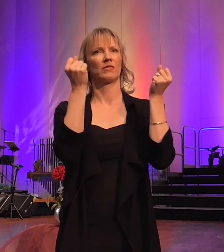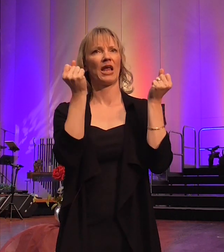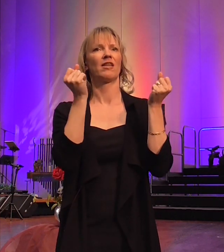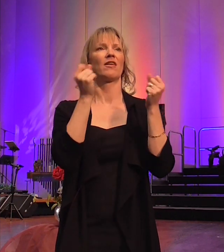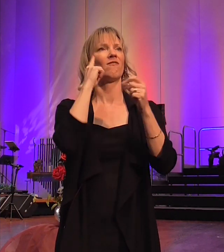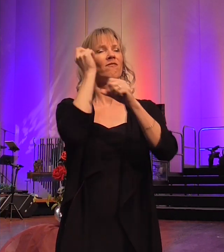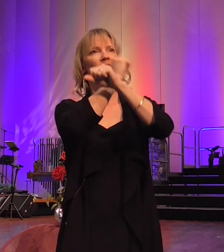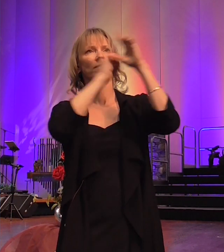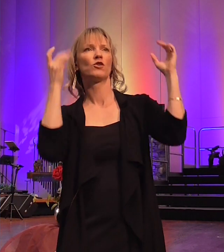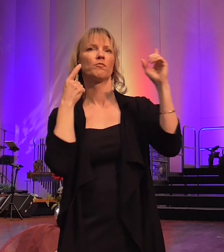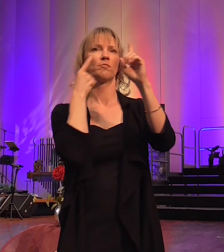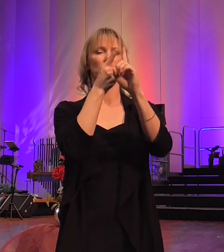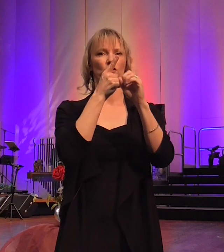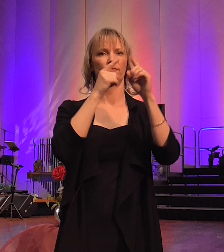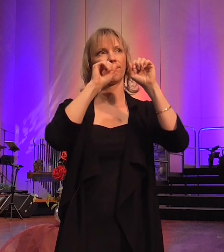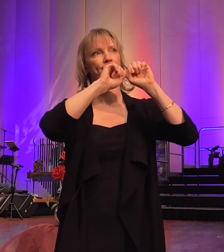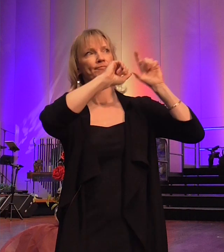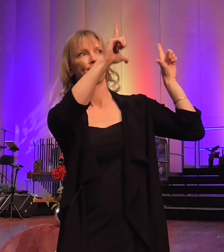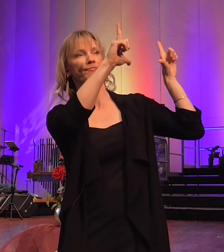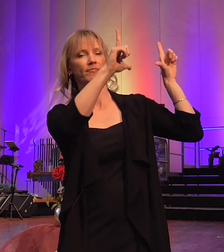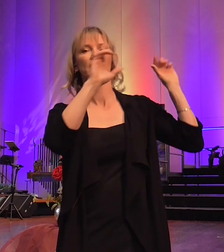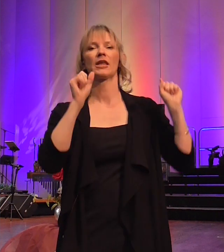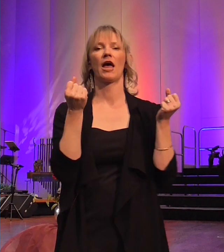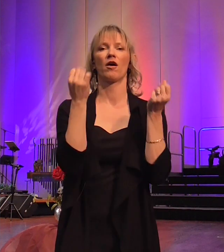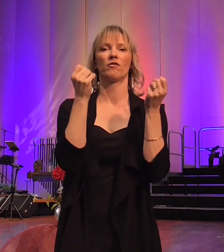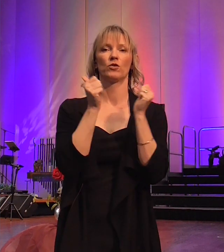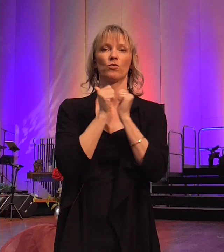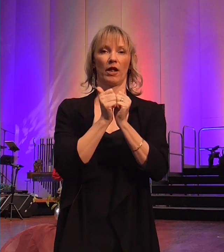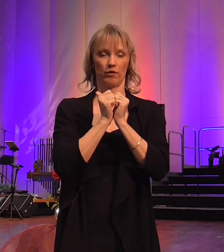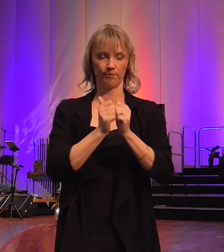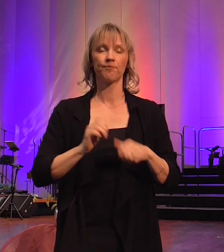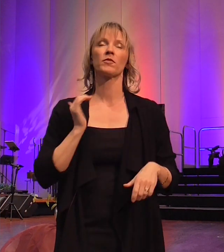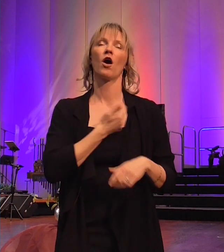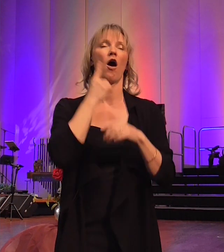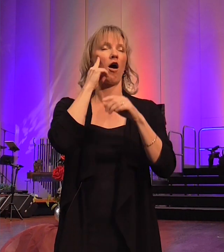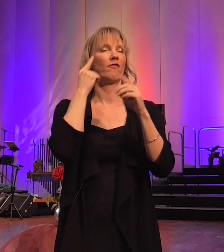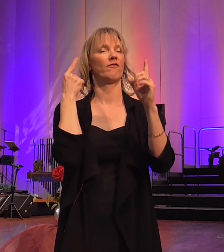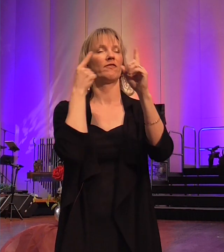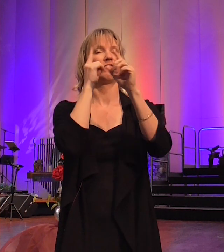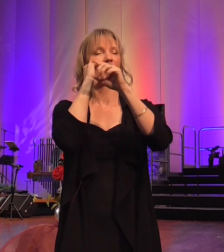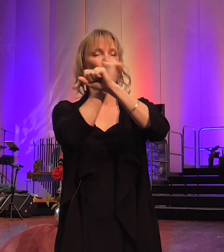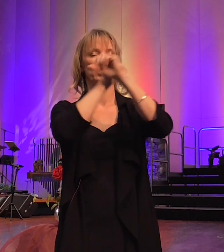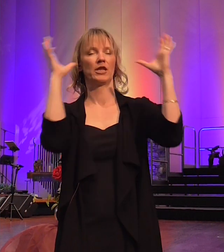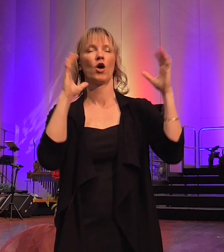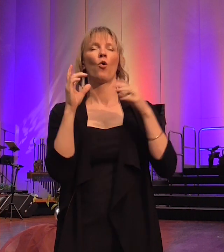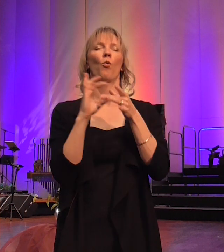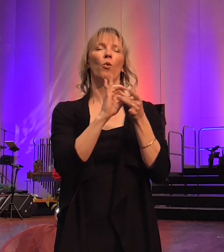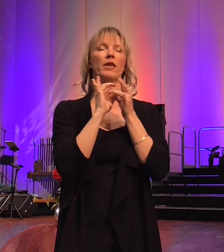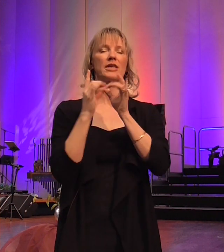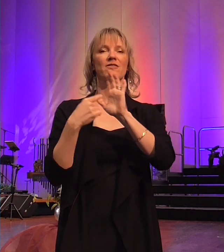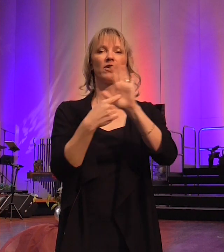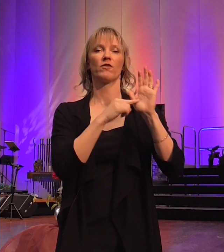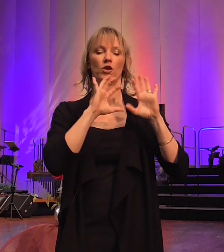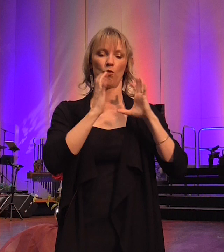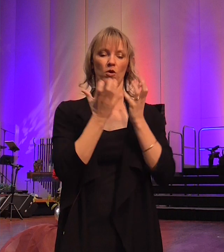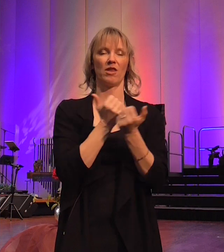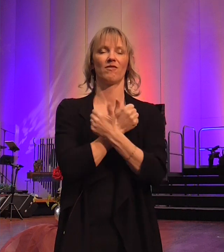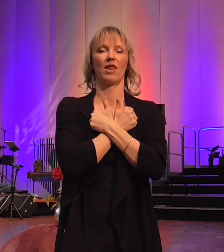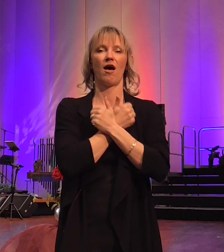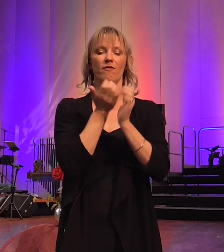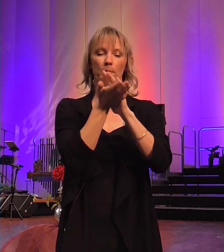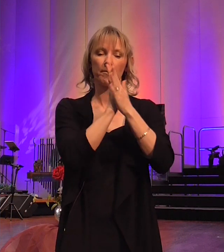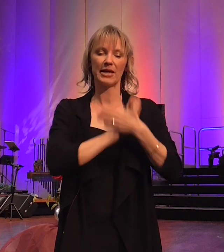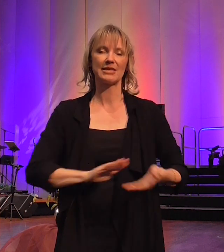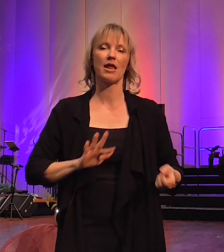It's coming up on the screens, and we can all read it together. It goes like this: our vision: oneness revealed, a world of